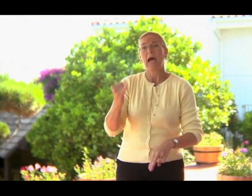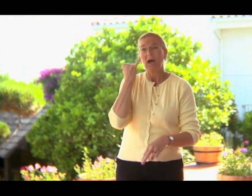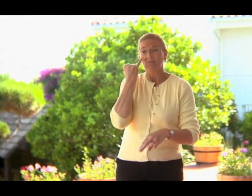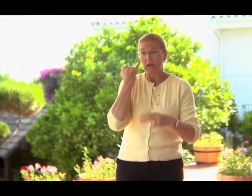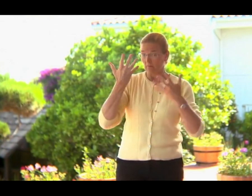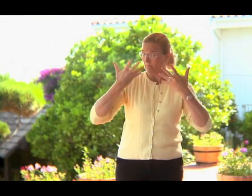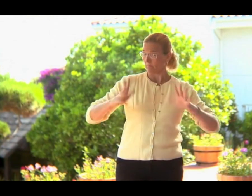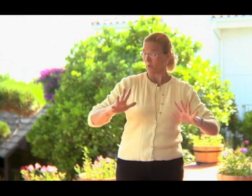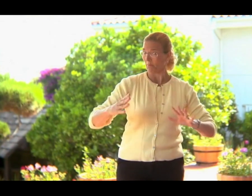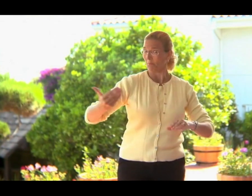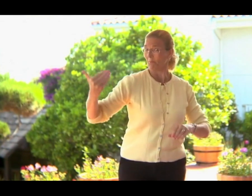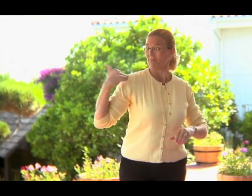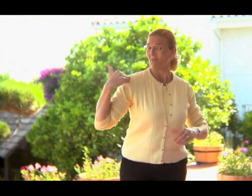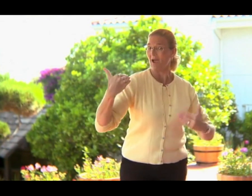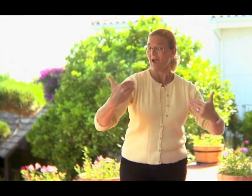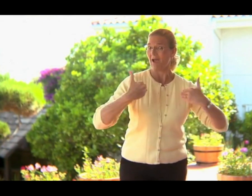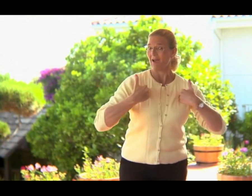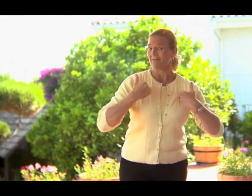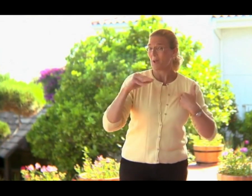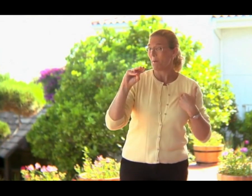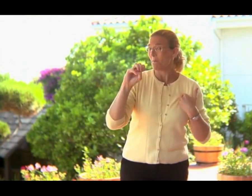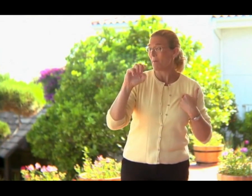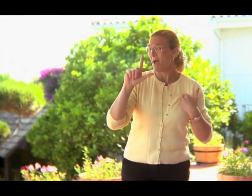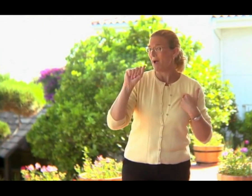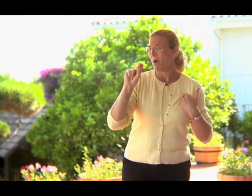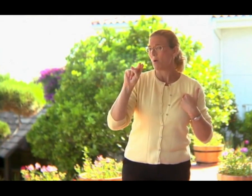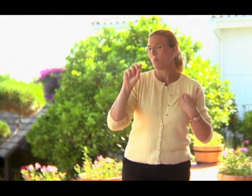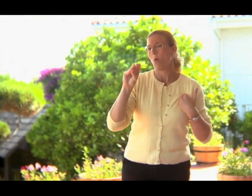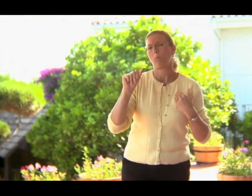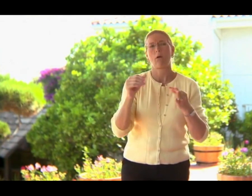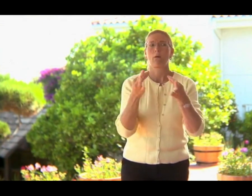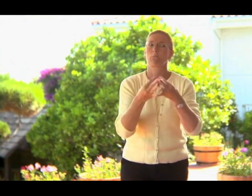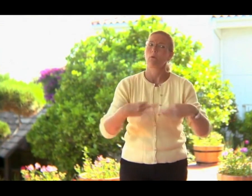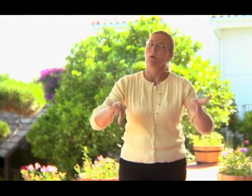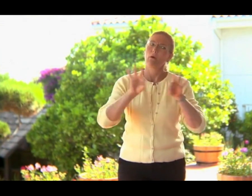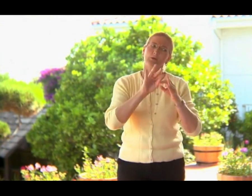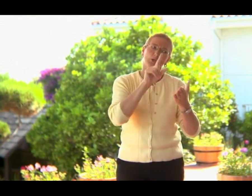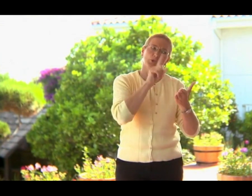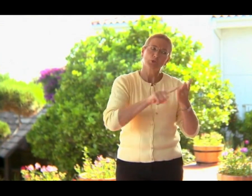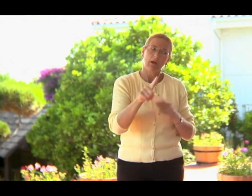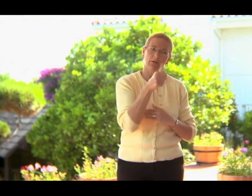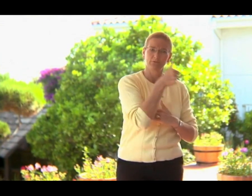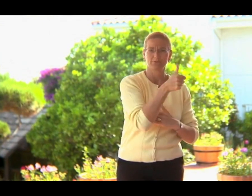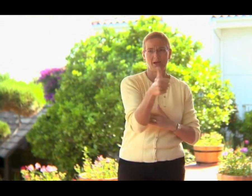self-exam. If you have had melanoma before, it's crucial that you check yourself.